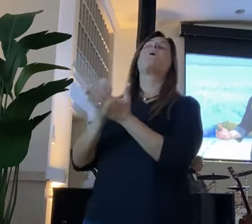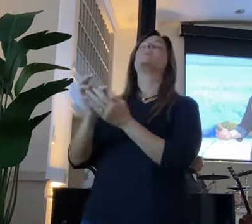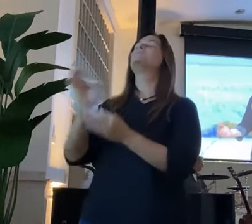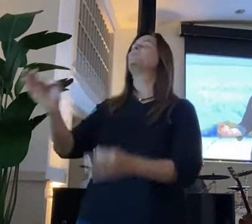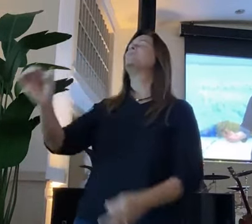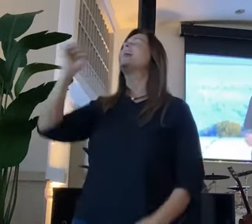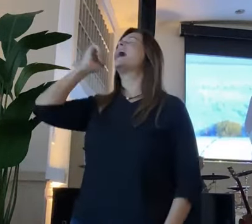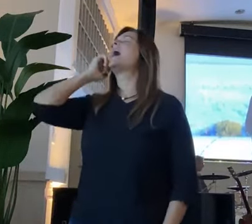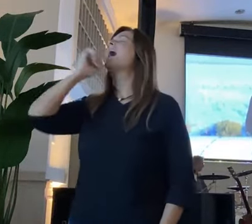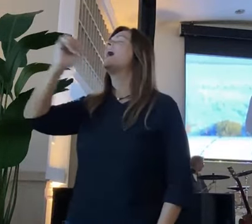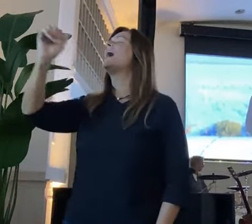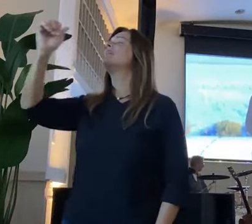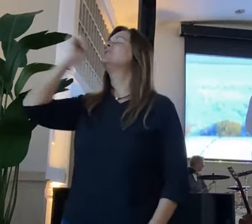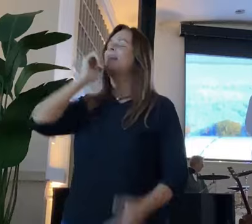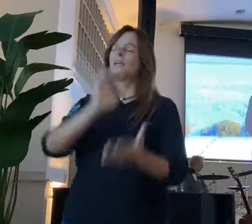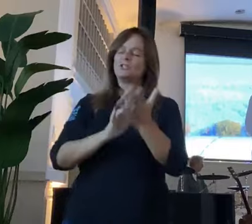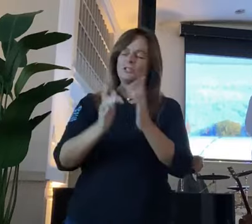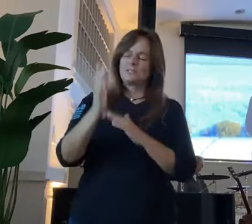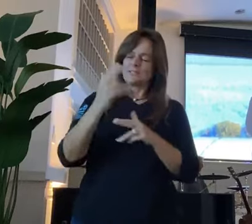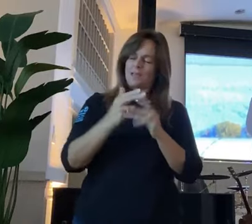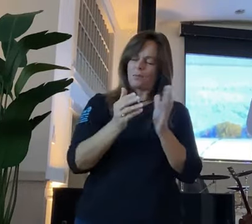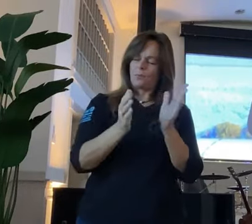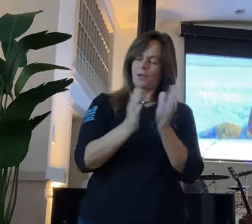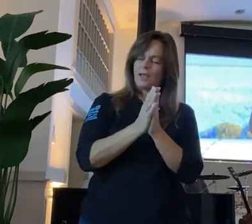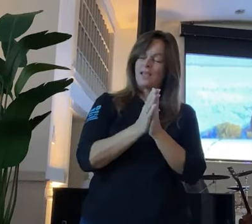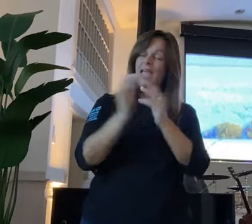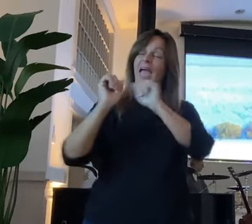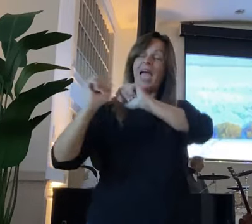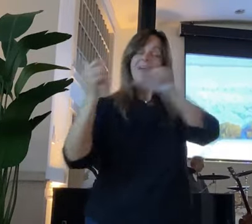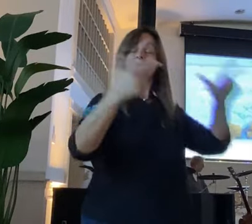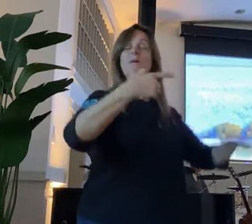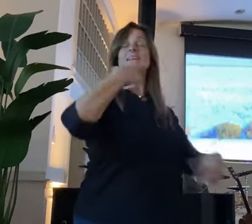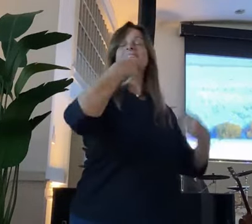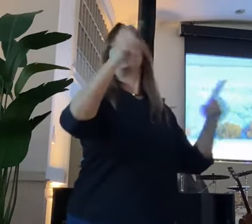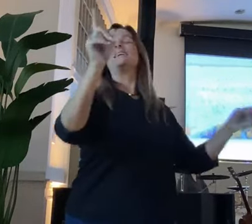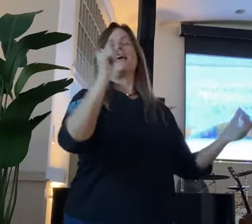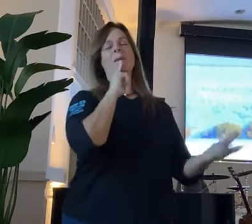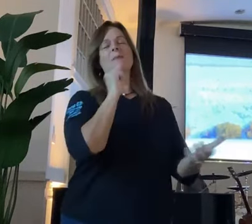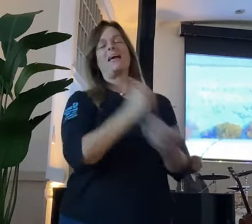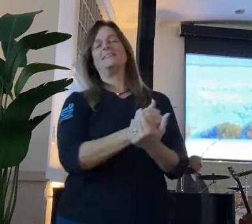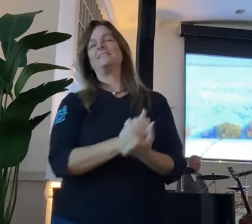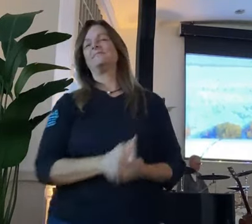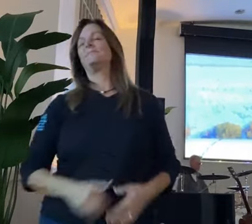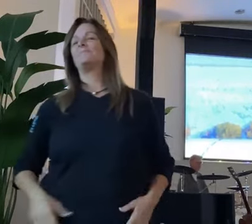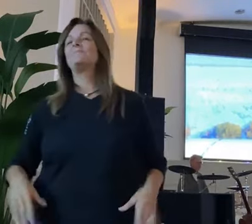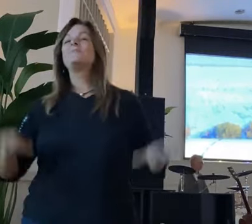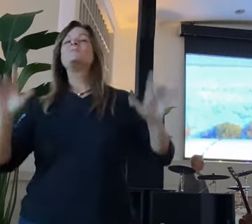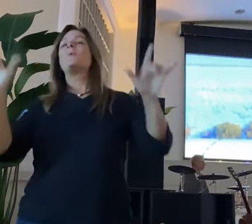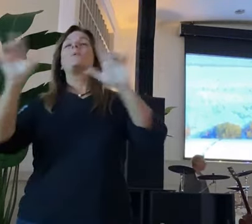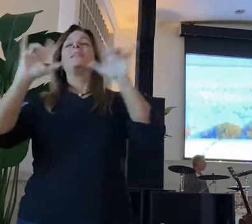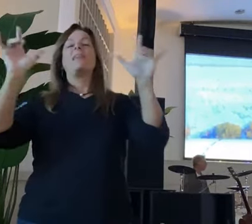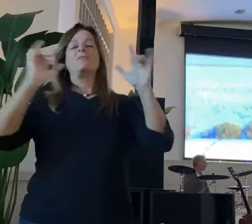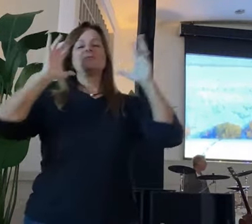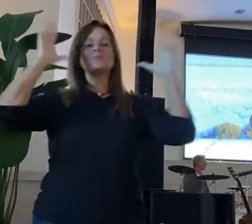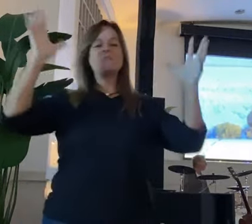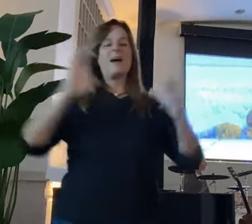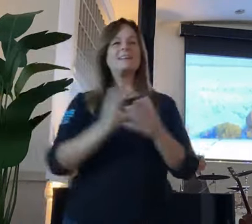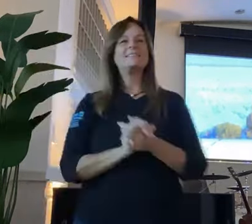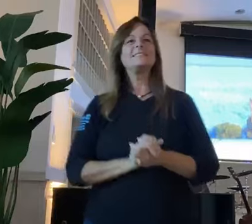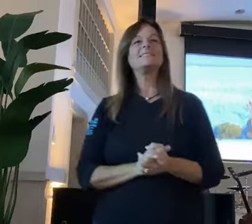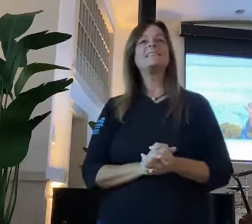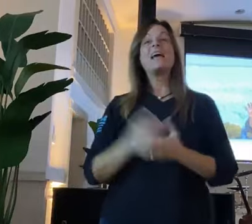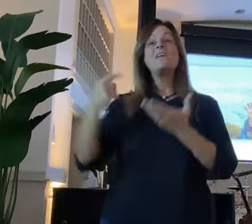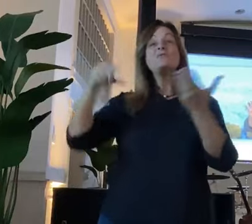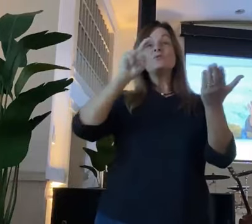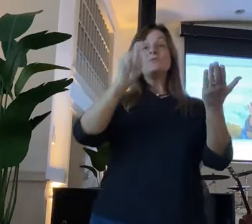day. It's in Jesus' name we pray. And everybody said, amen, amen. Church, we love you so much. Listen,